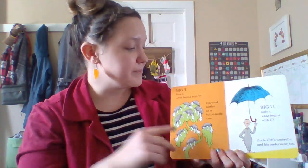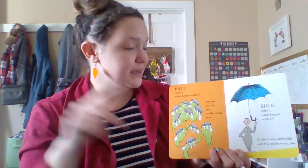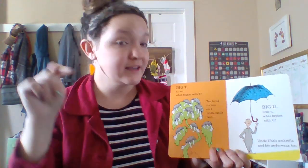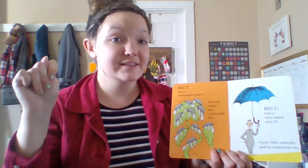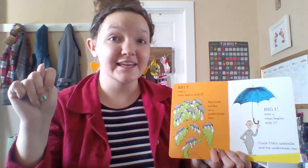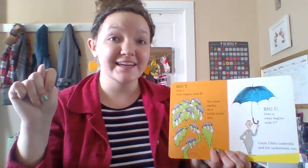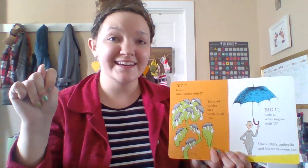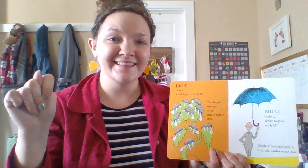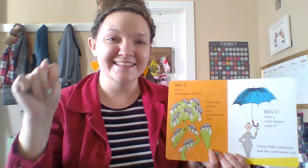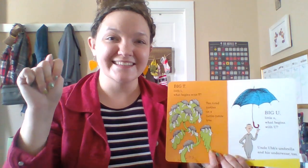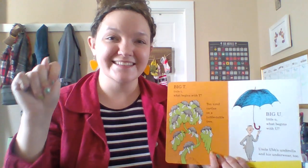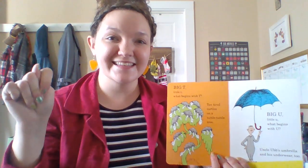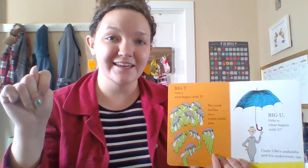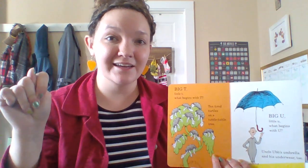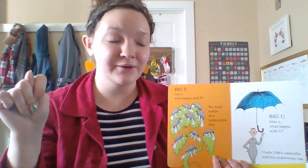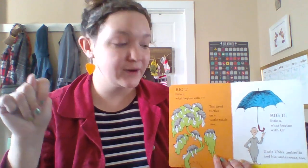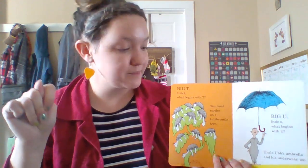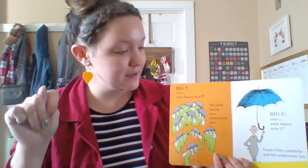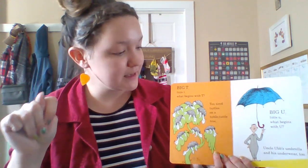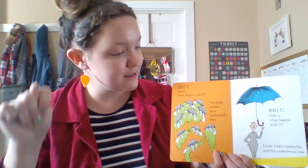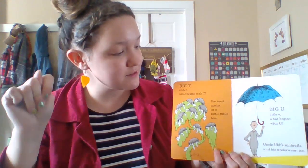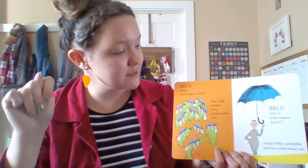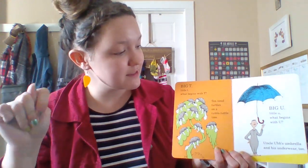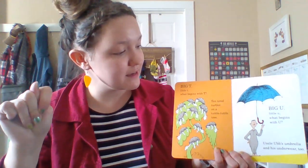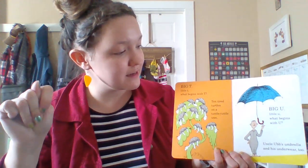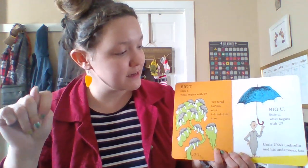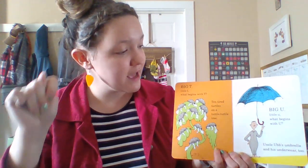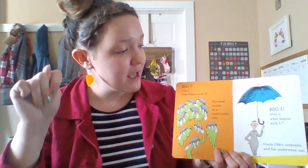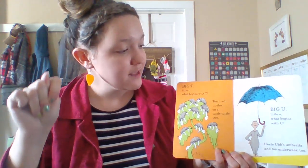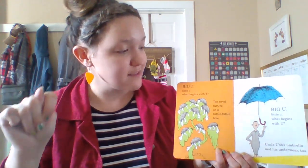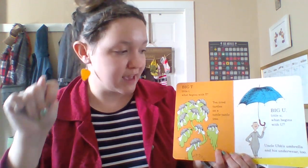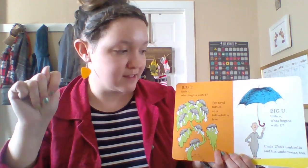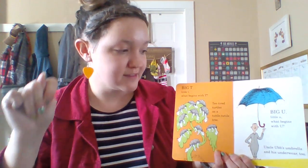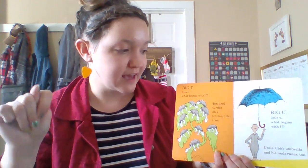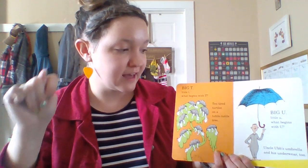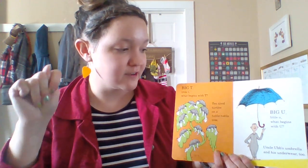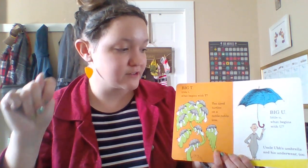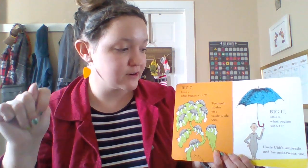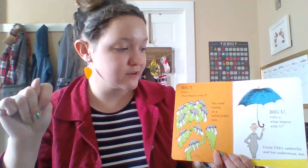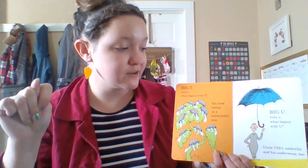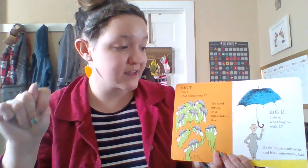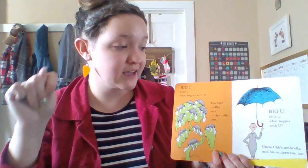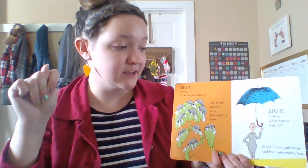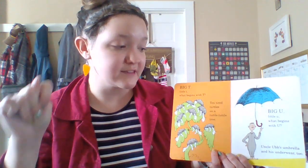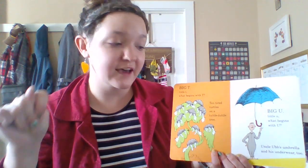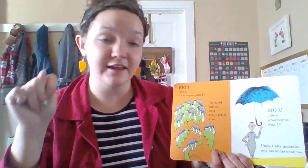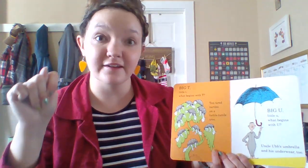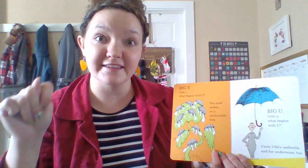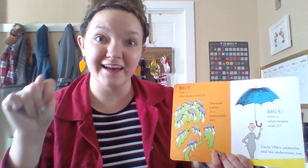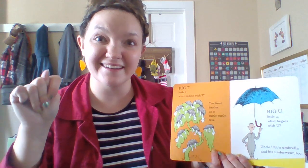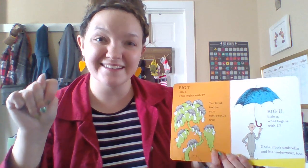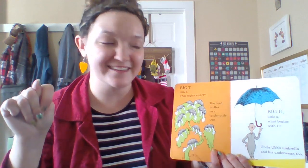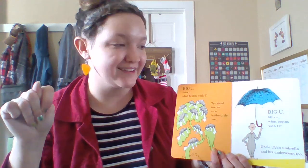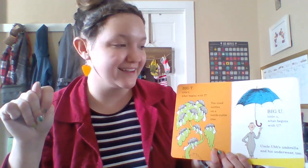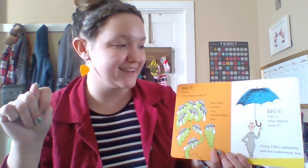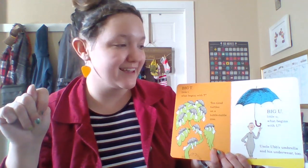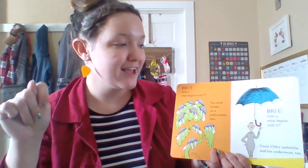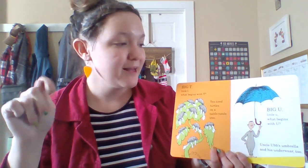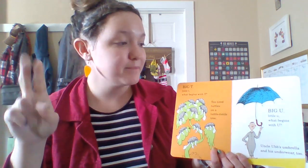Big T, little T, what begins with T? 10 tired turtles on a tuttle tree.